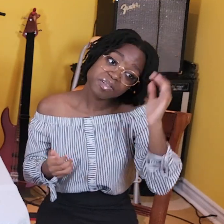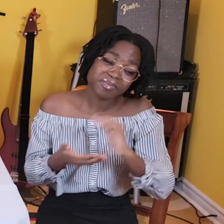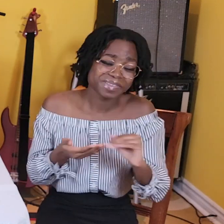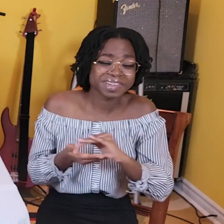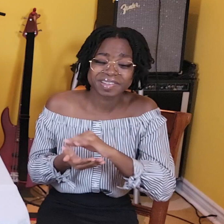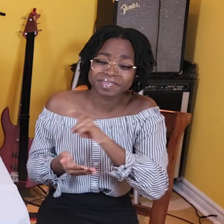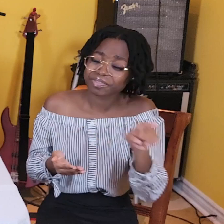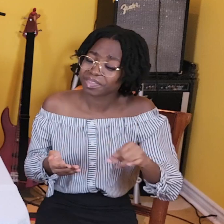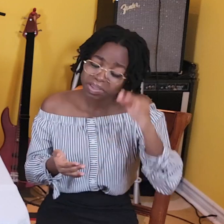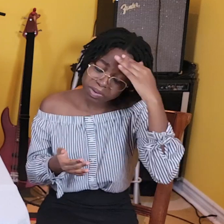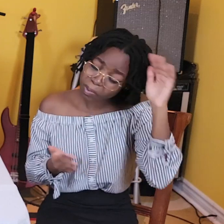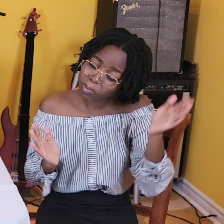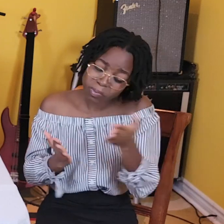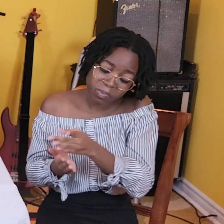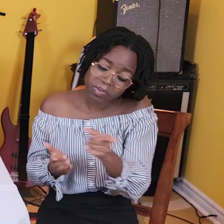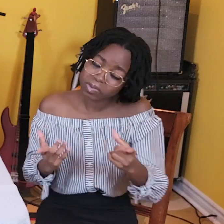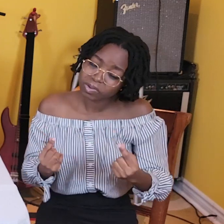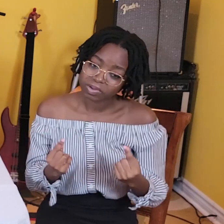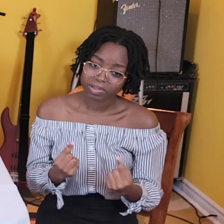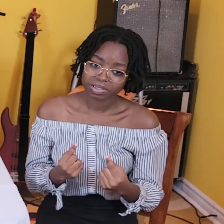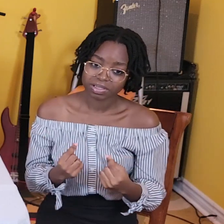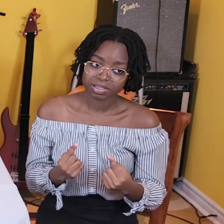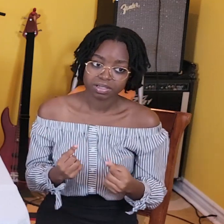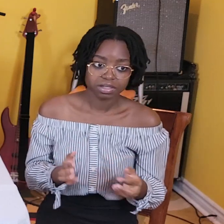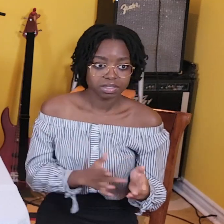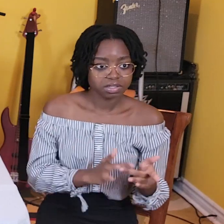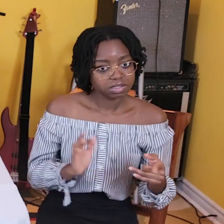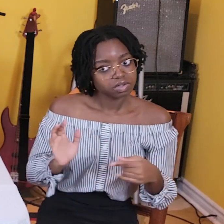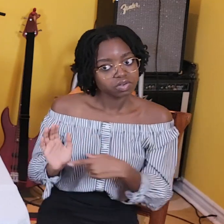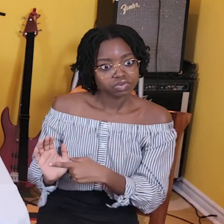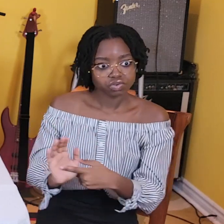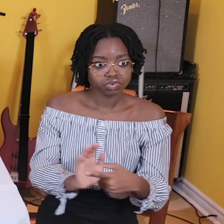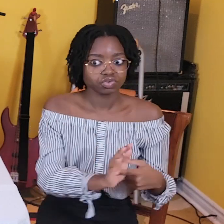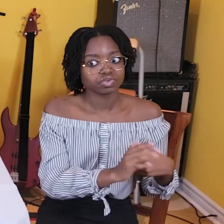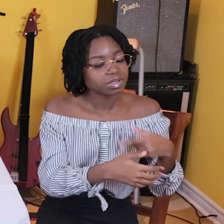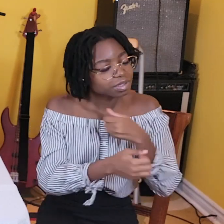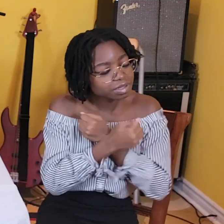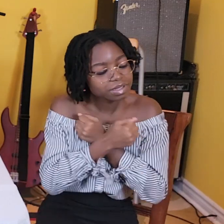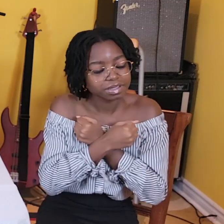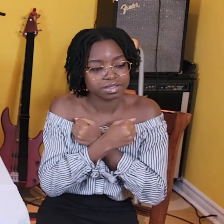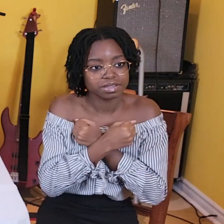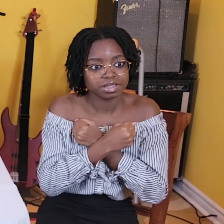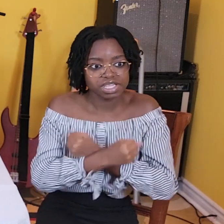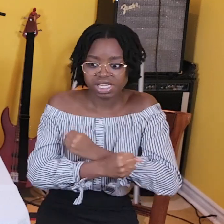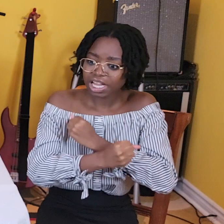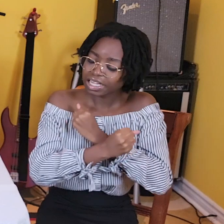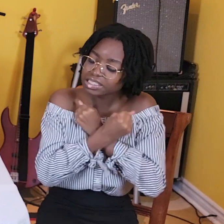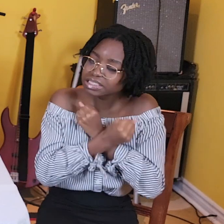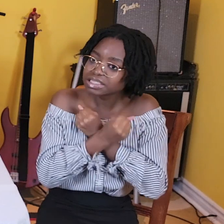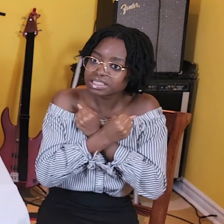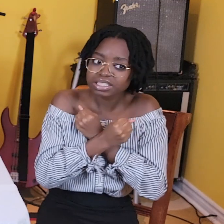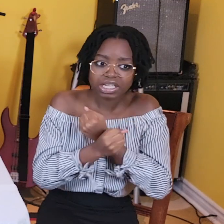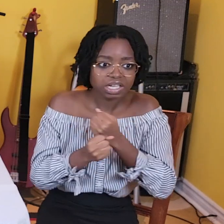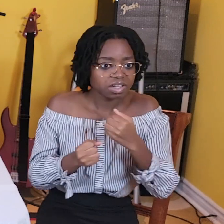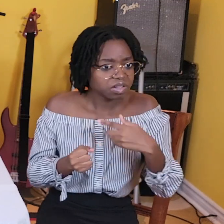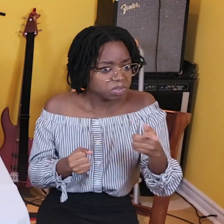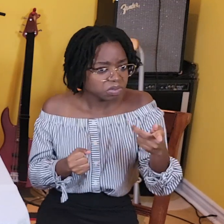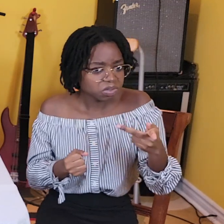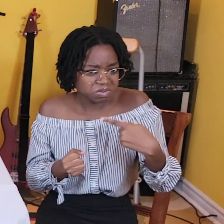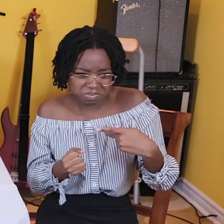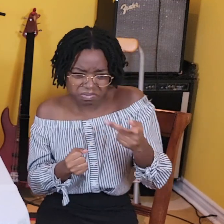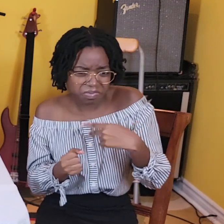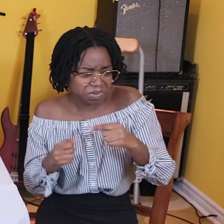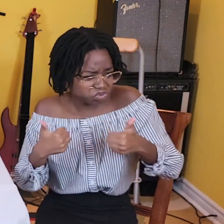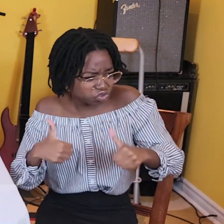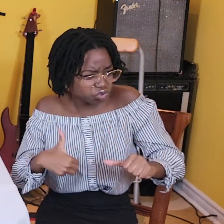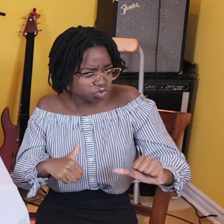doing." Jesus Christ display such love, a love that you and I know we're trying to emulate, a